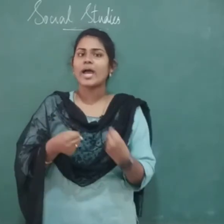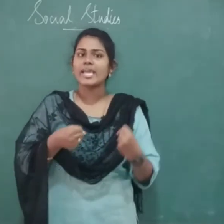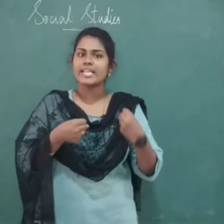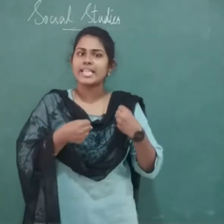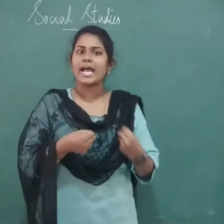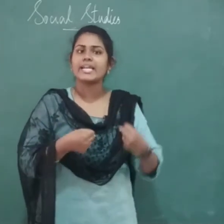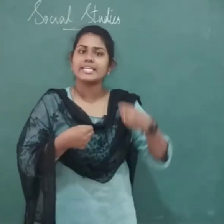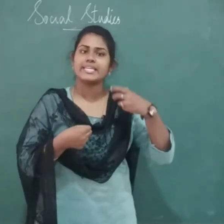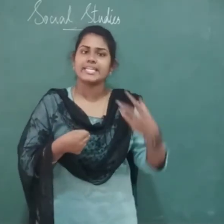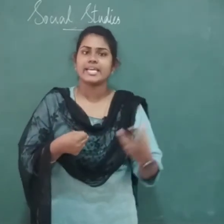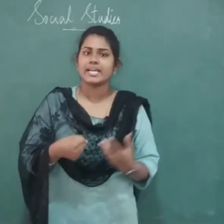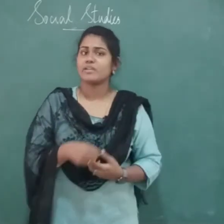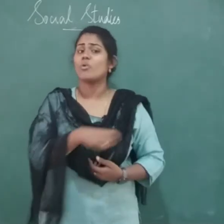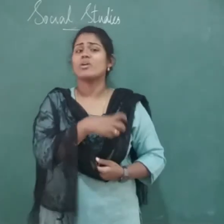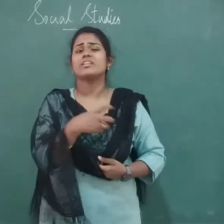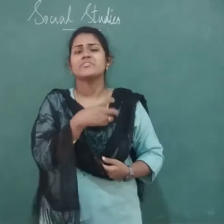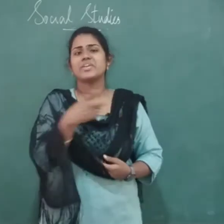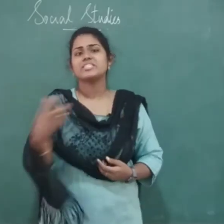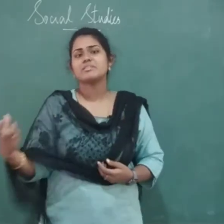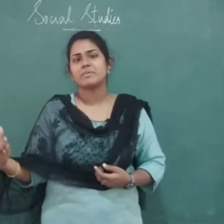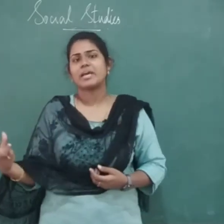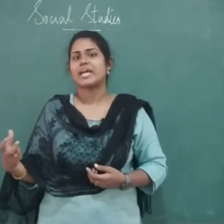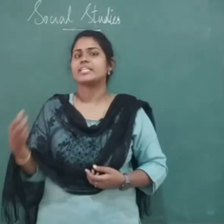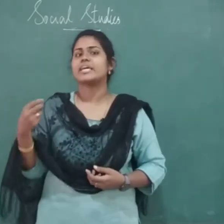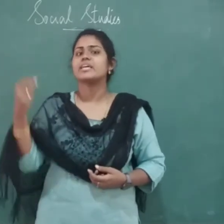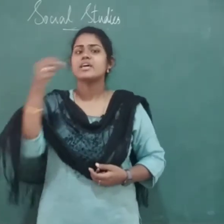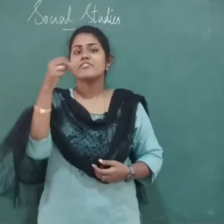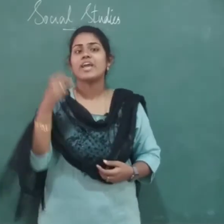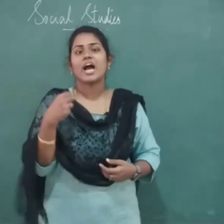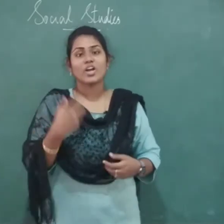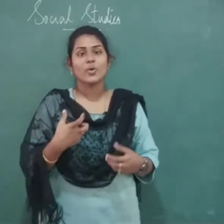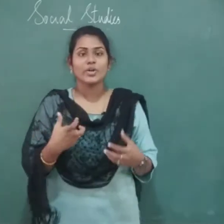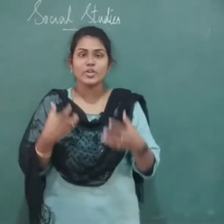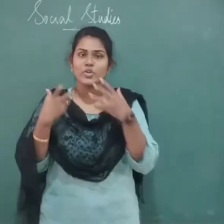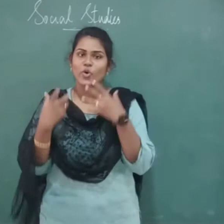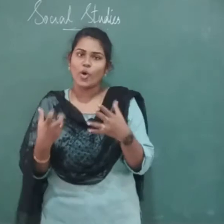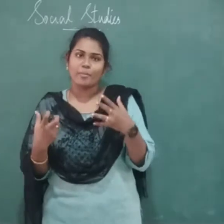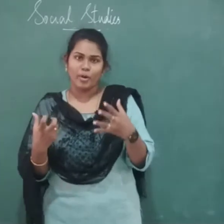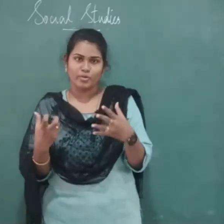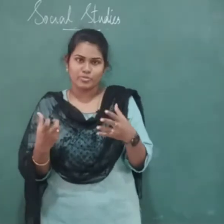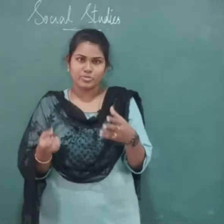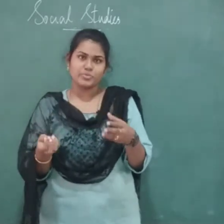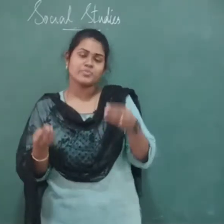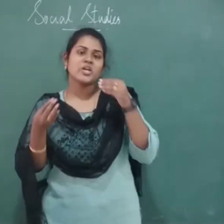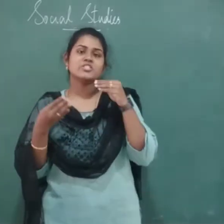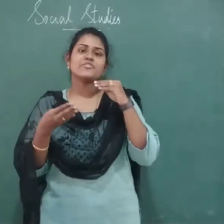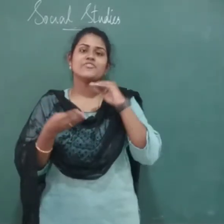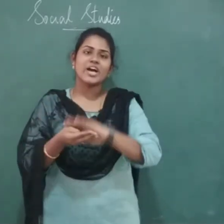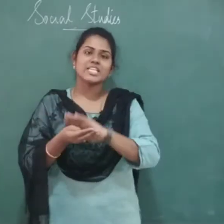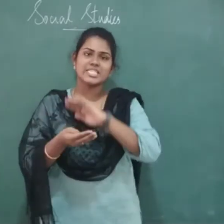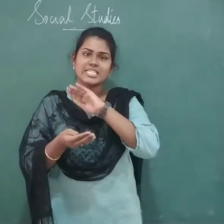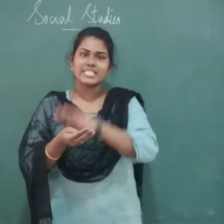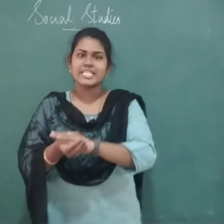why that declined or the reason behind that we are going to know about too. So first it's